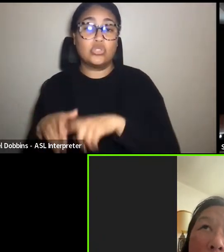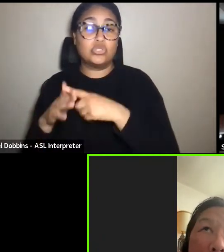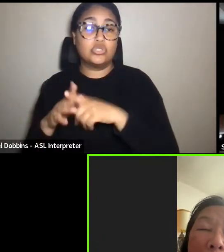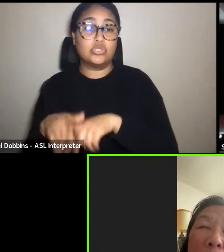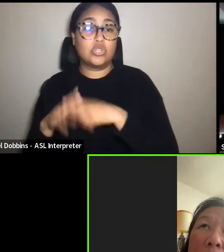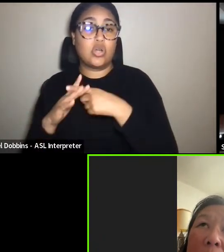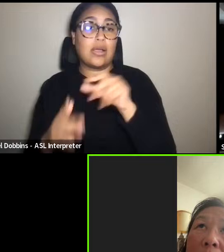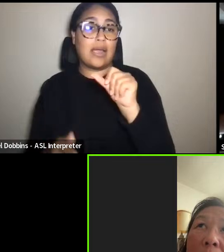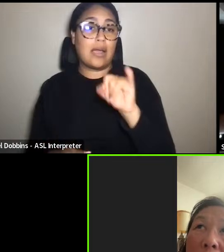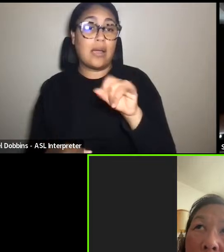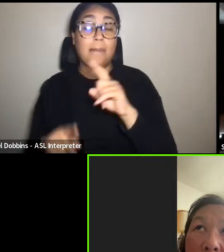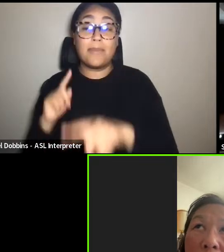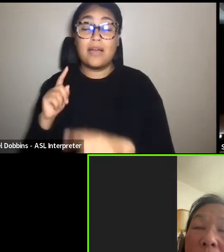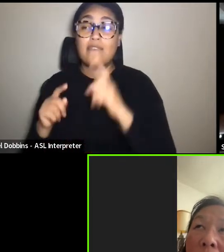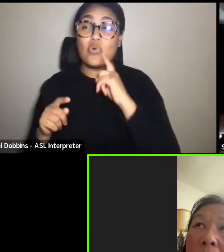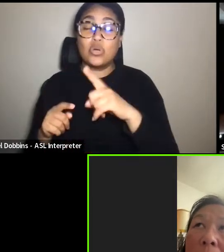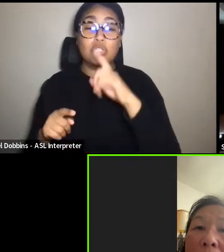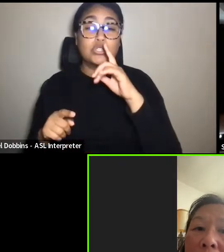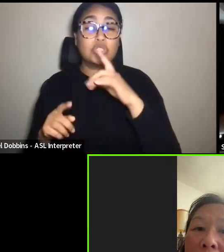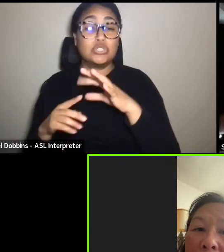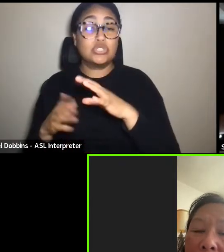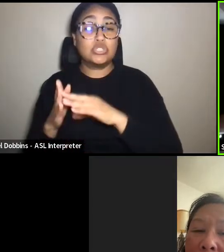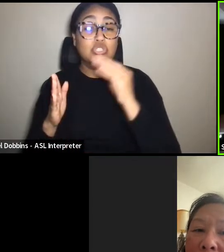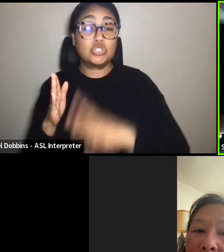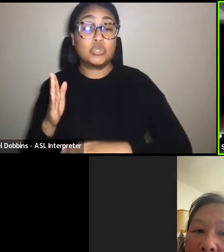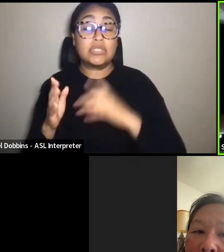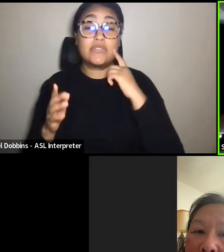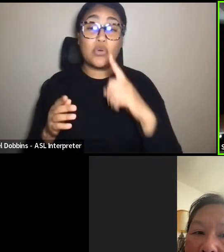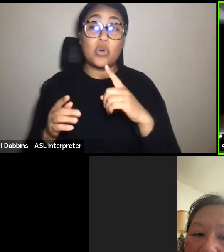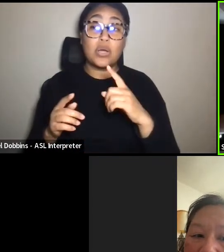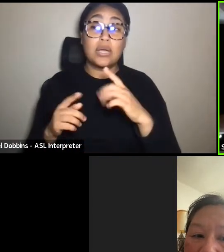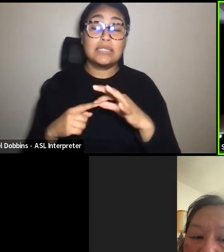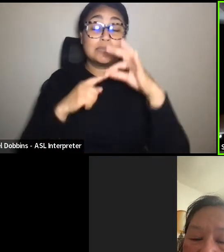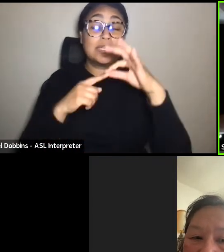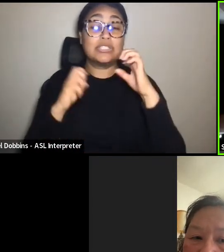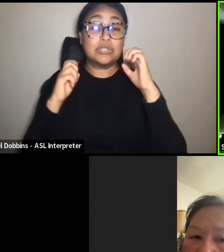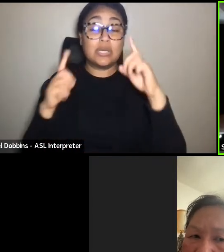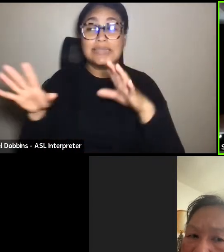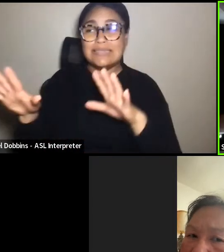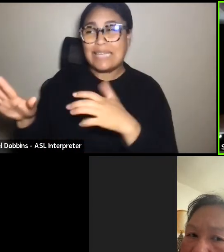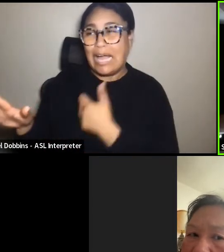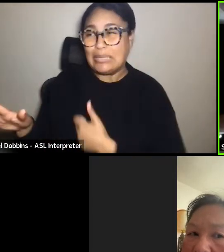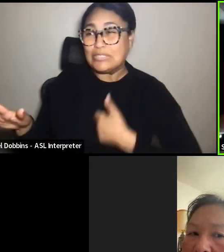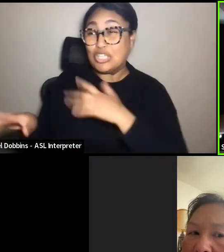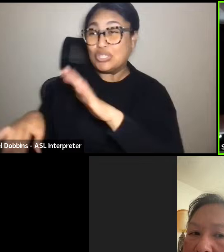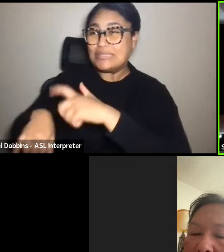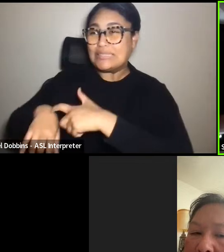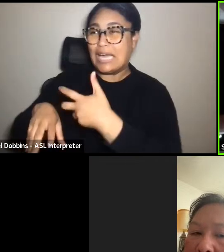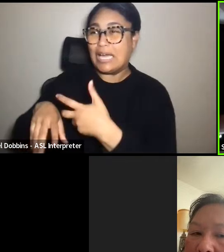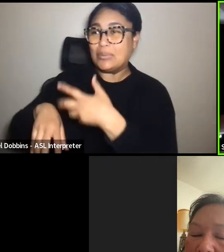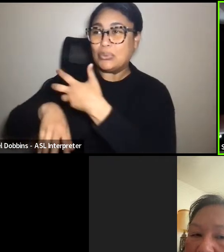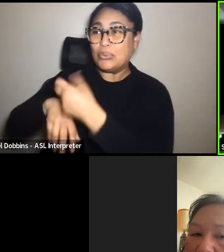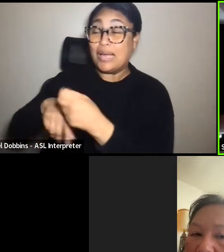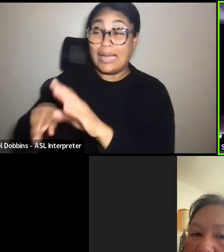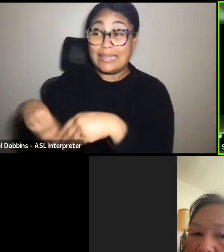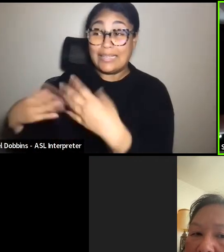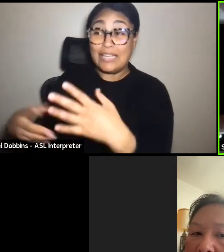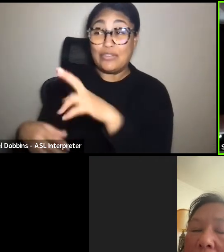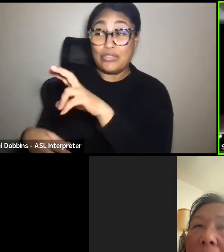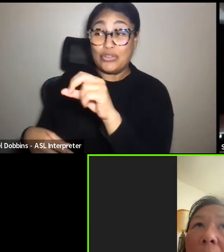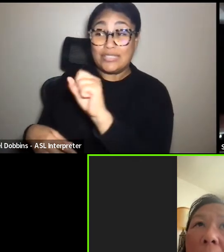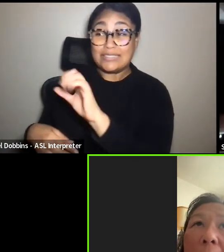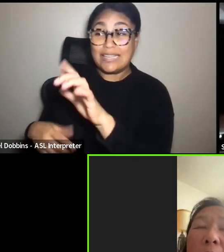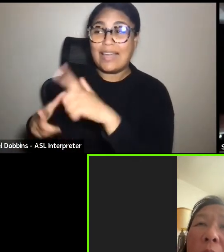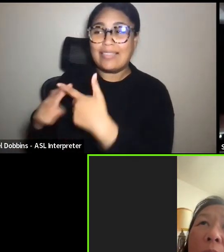kids with special needs, I do have I- a daughter in I special have, needs. sorry, let me, your time is up. I can give you 30 more seconds and